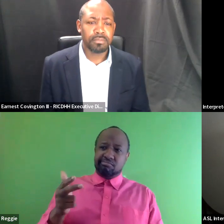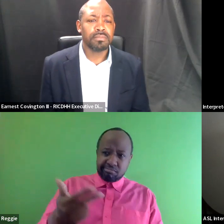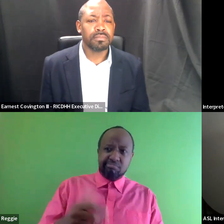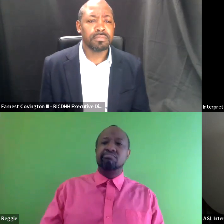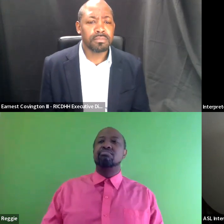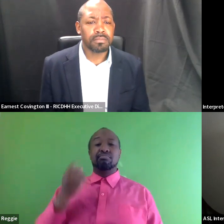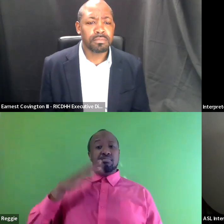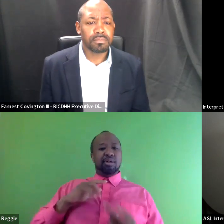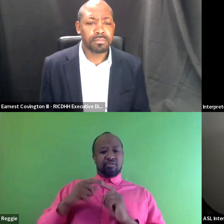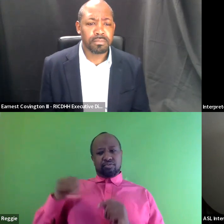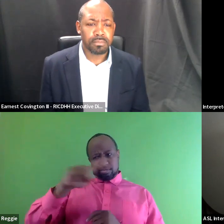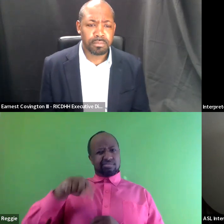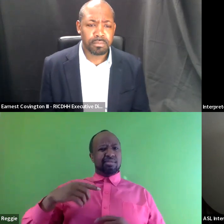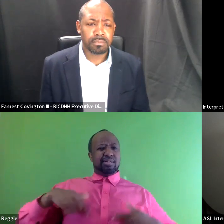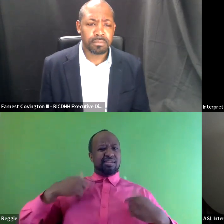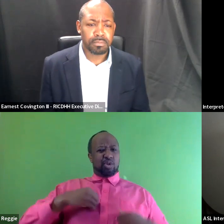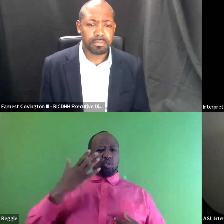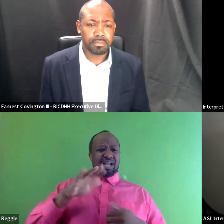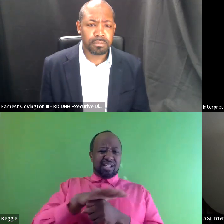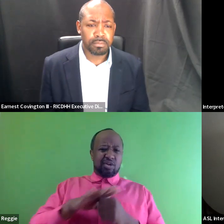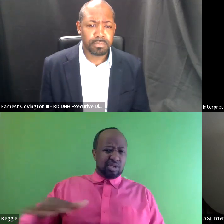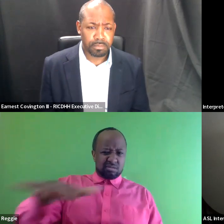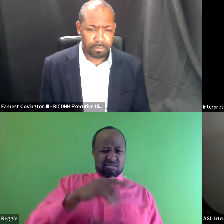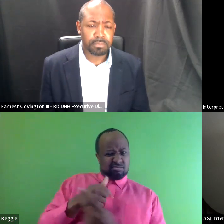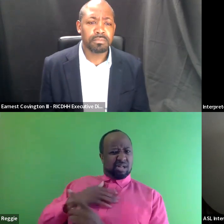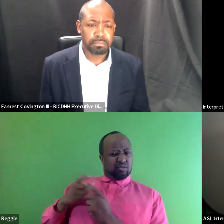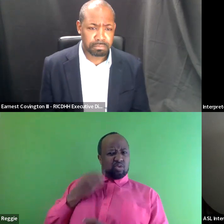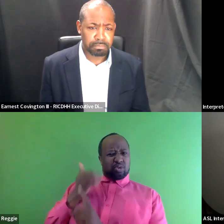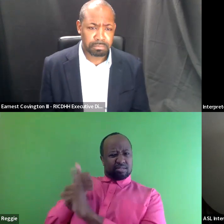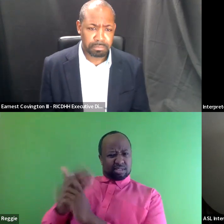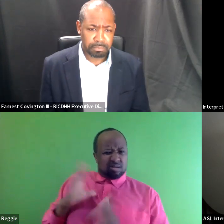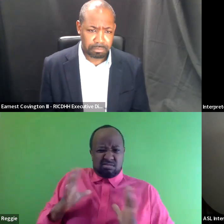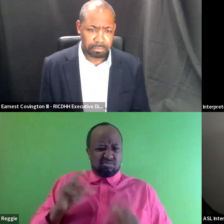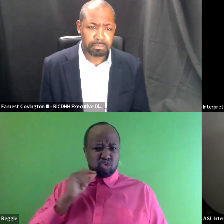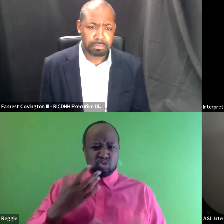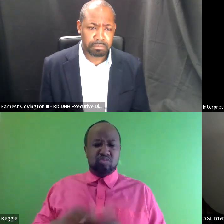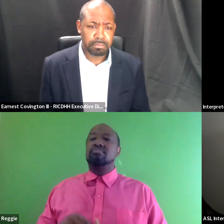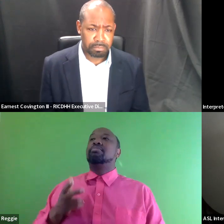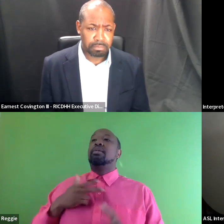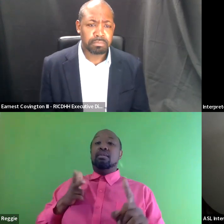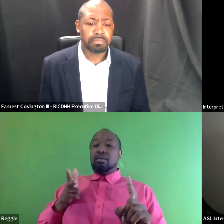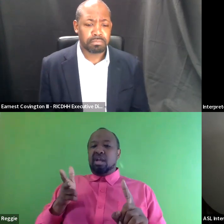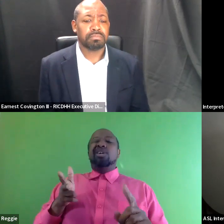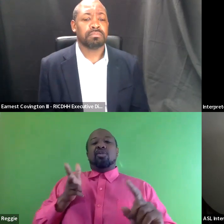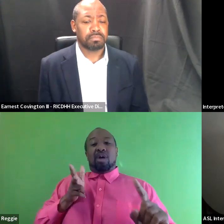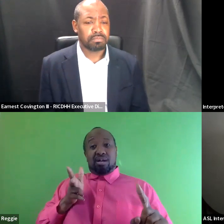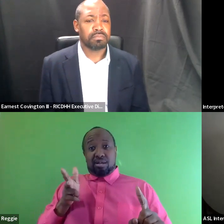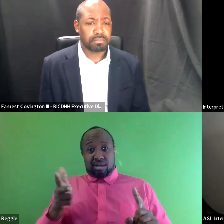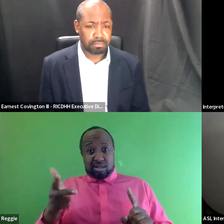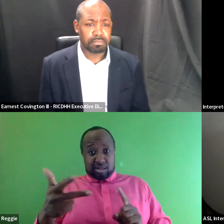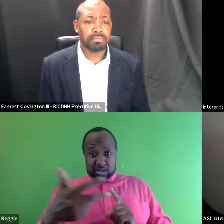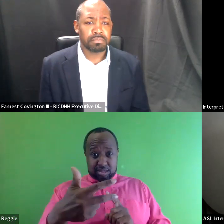context. All right. So I was visiting a friend and I pulled up and, he, you know, they lived in a white area, like